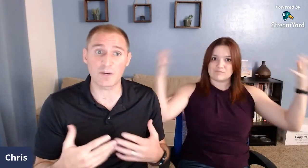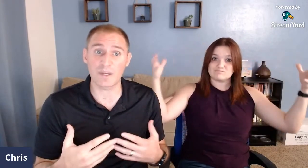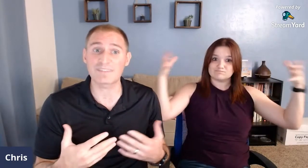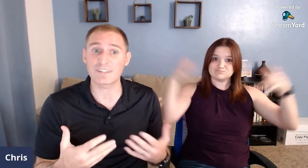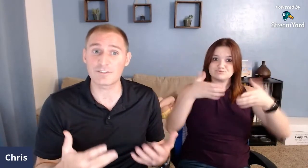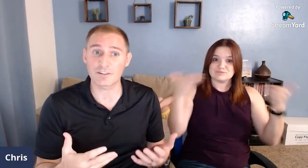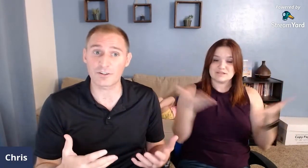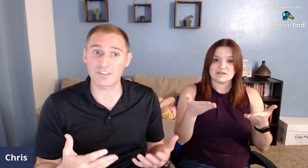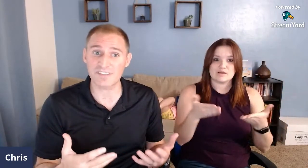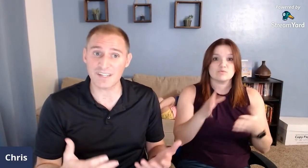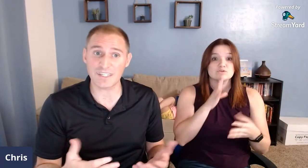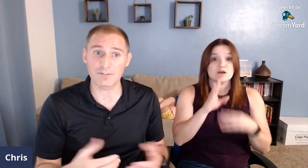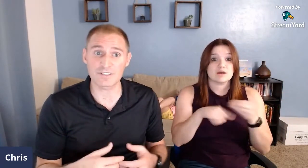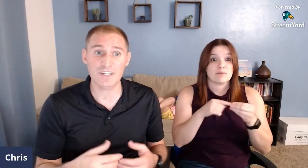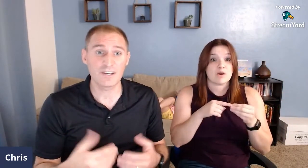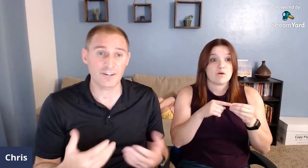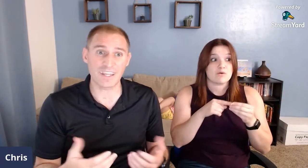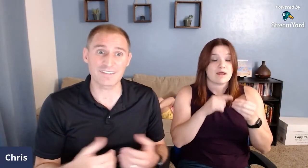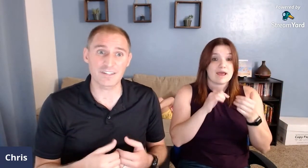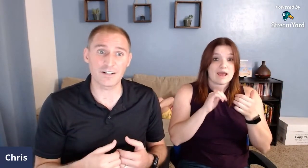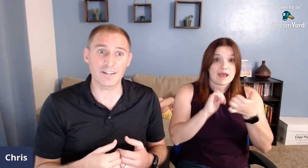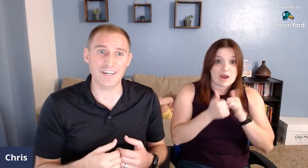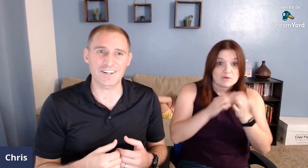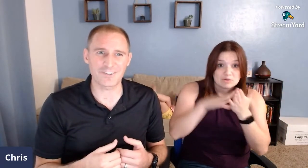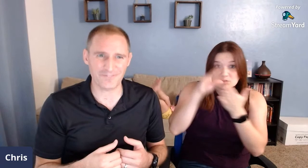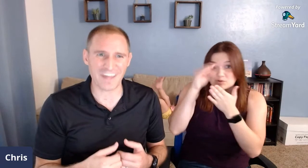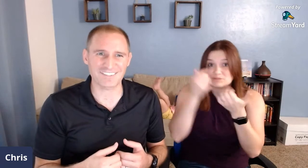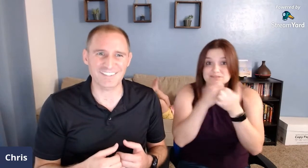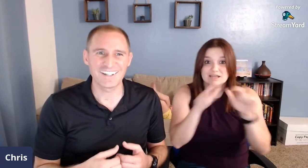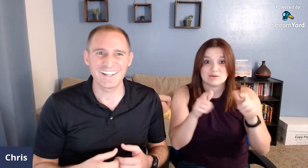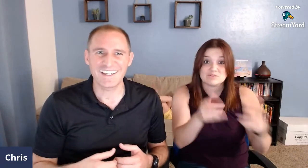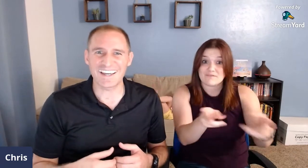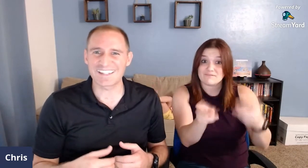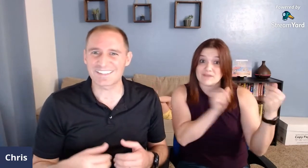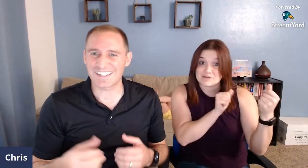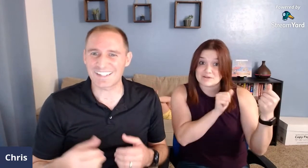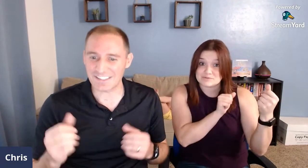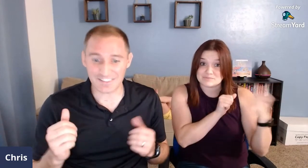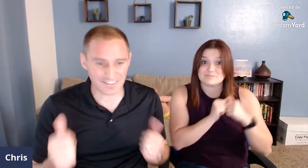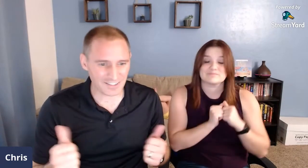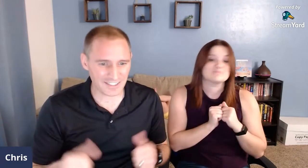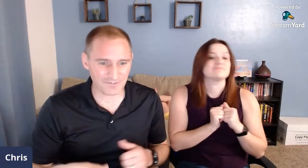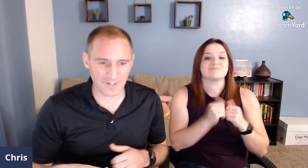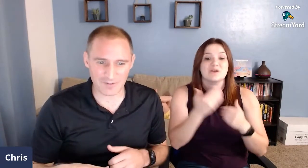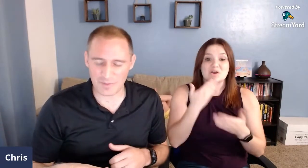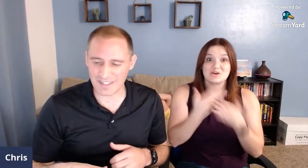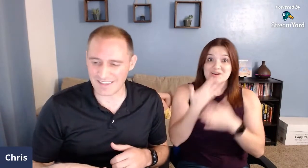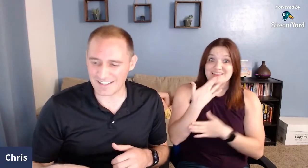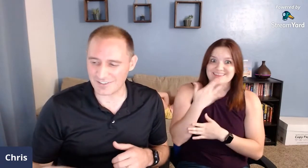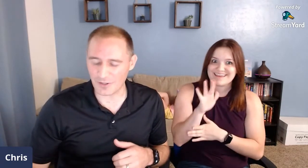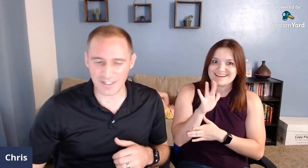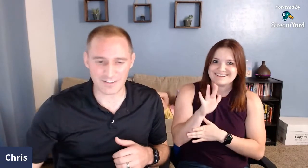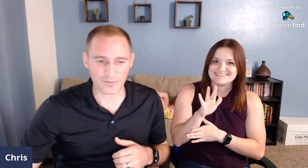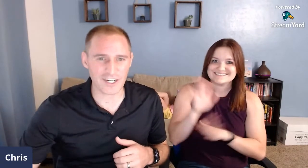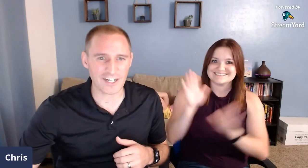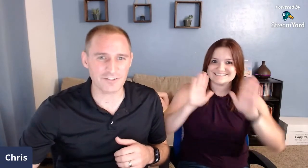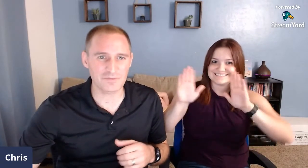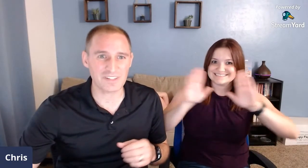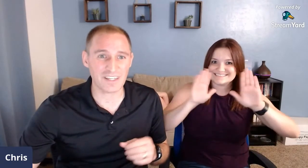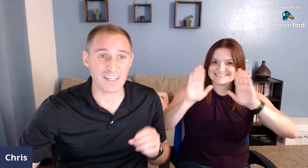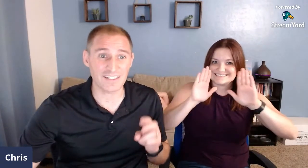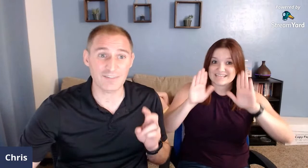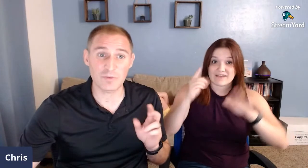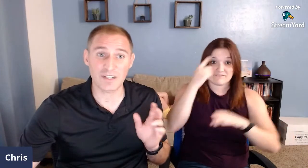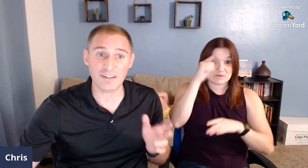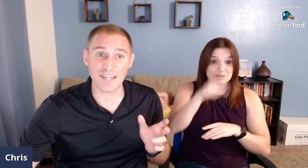talking about ways that you can learn sign language or ASL faster. And good luck, everybody that are going into the breakout